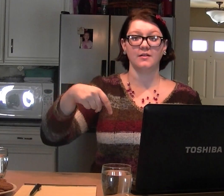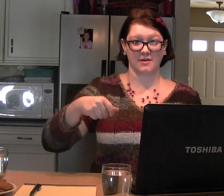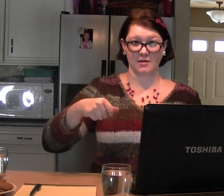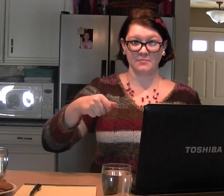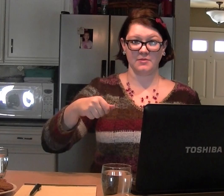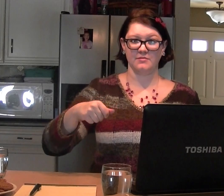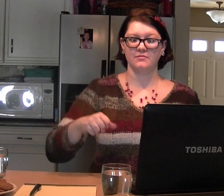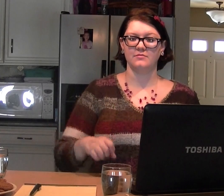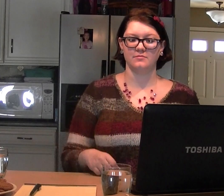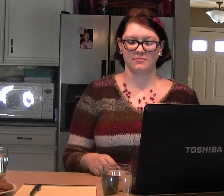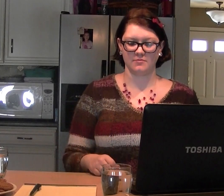Cup.